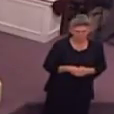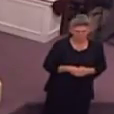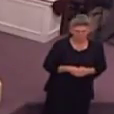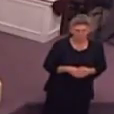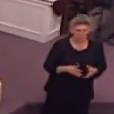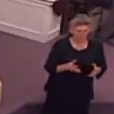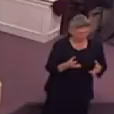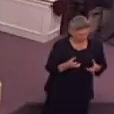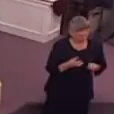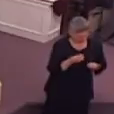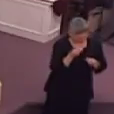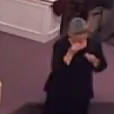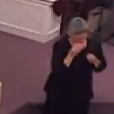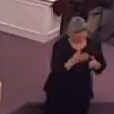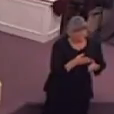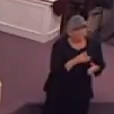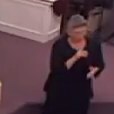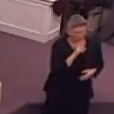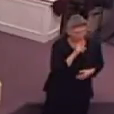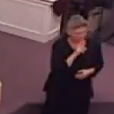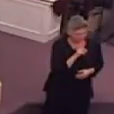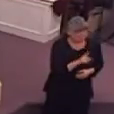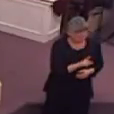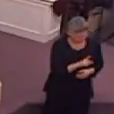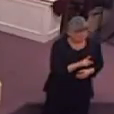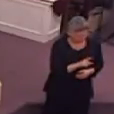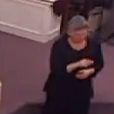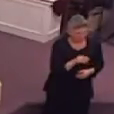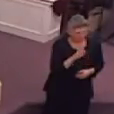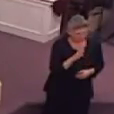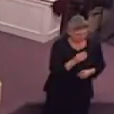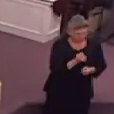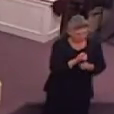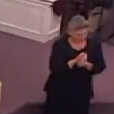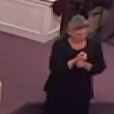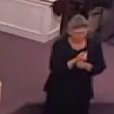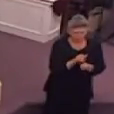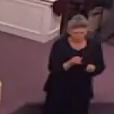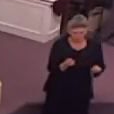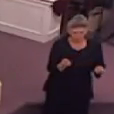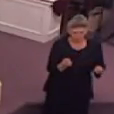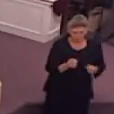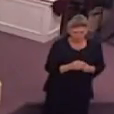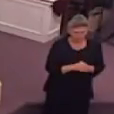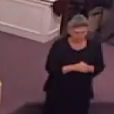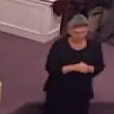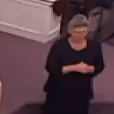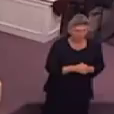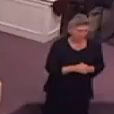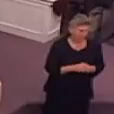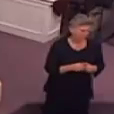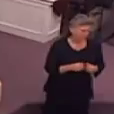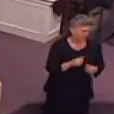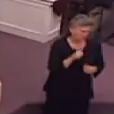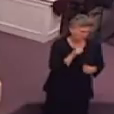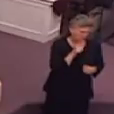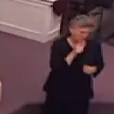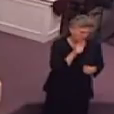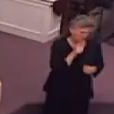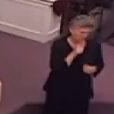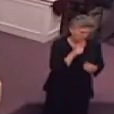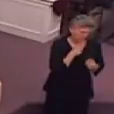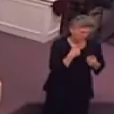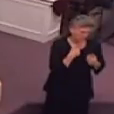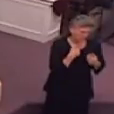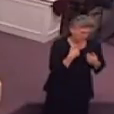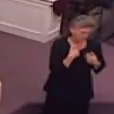But I just want you to know of assurance today that God loves you. And He does have not only a place, but He